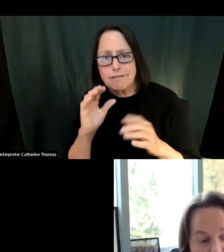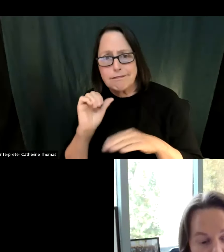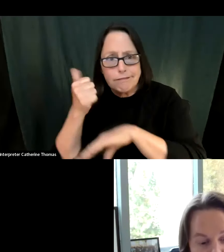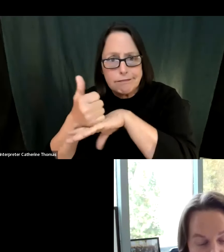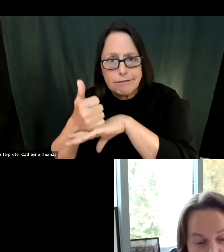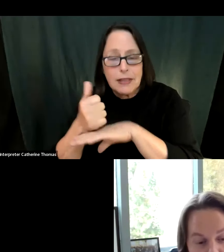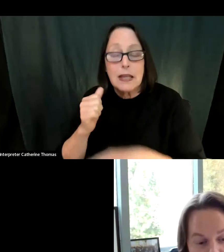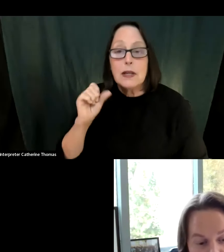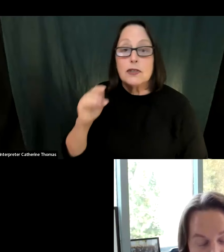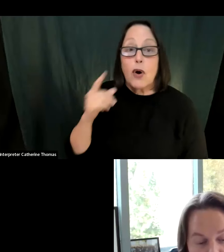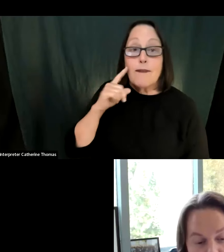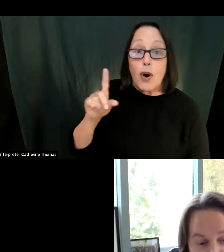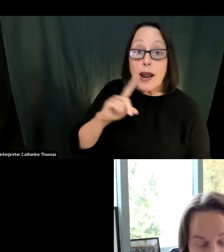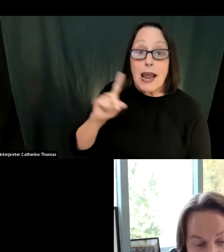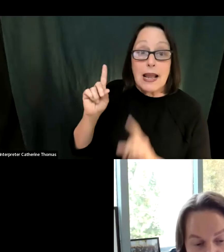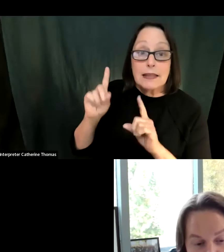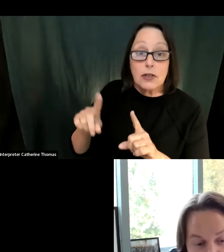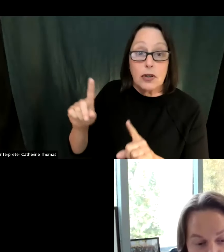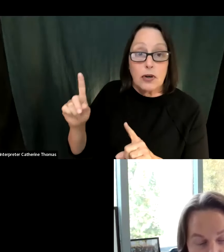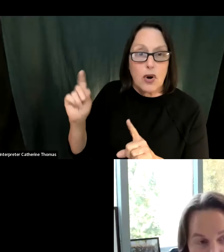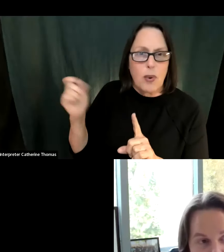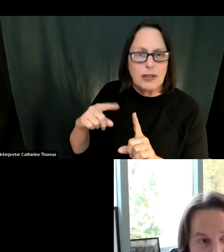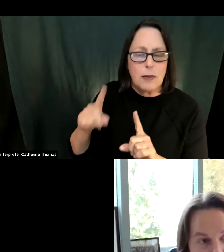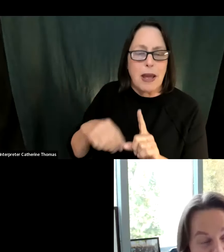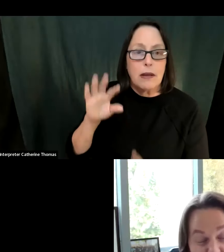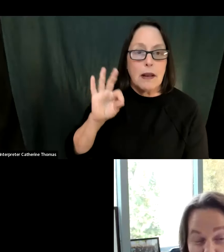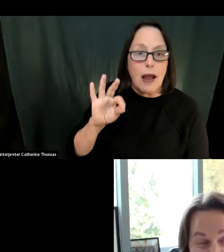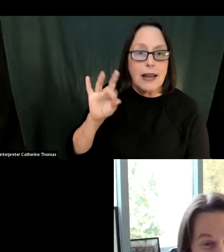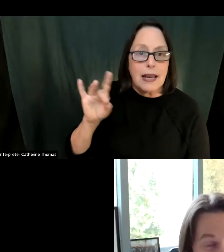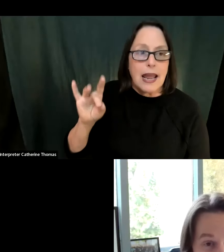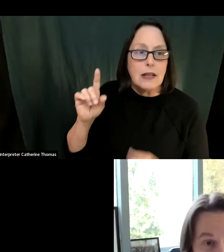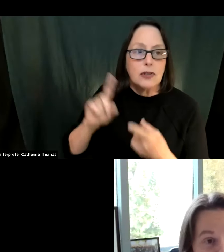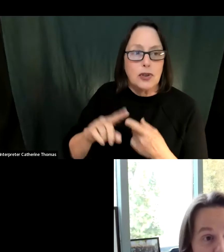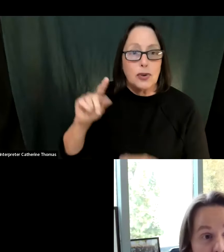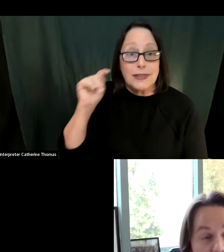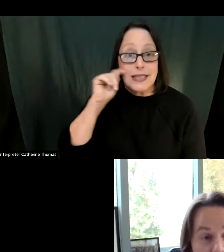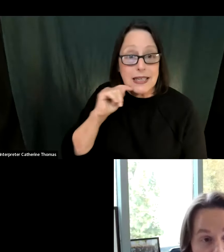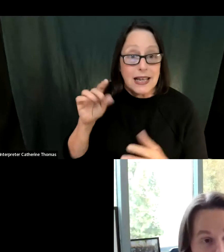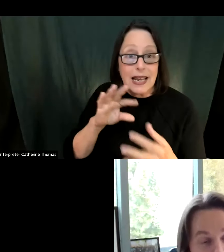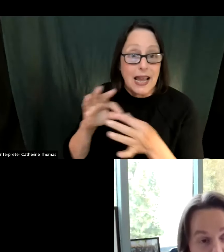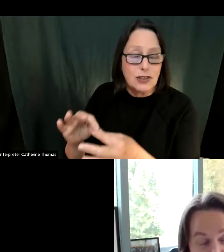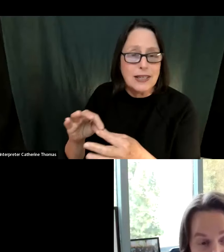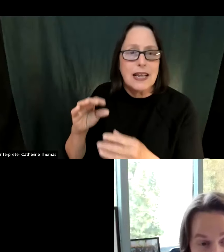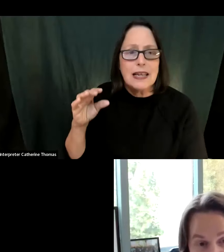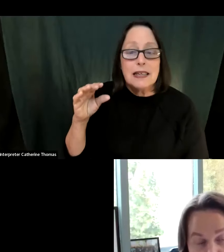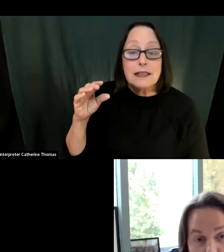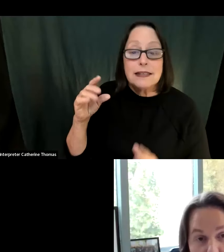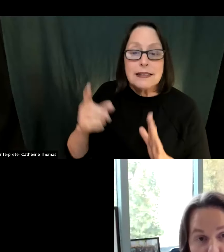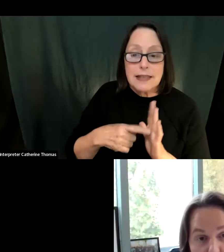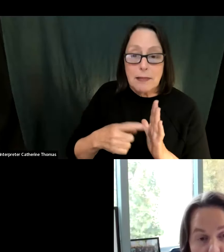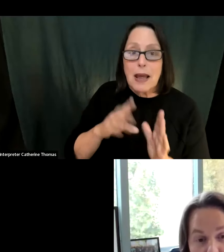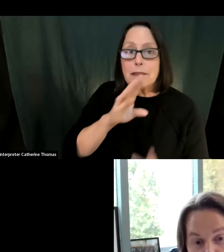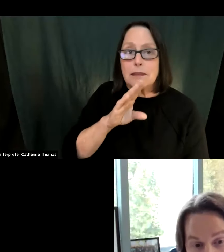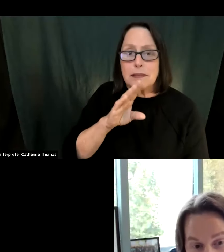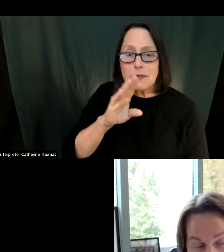answer your questions about that 988 to teen connection, it's not always direct. It can result in